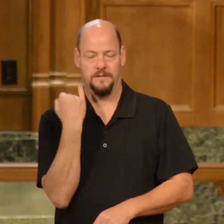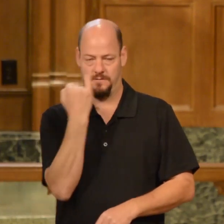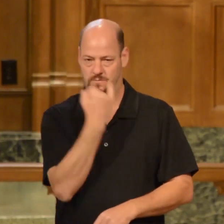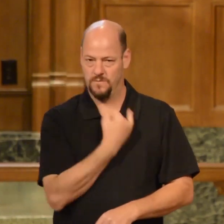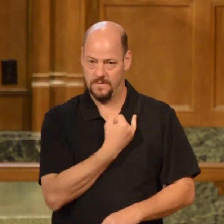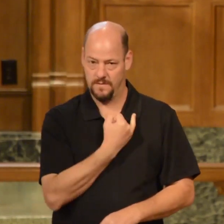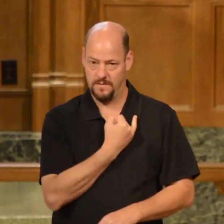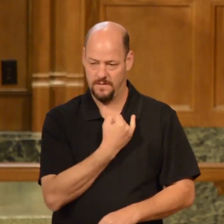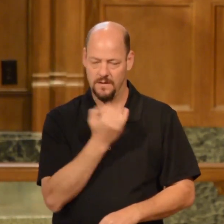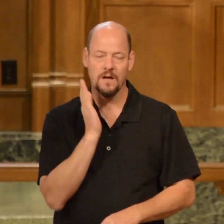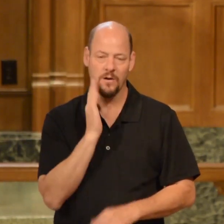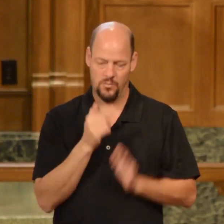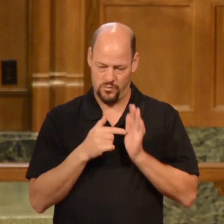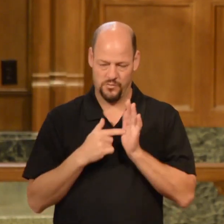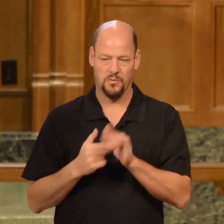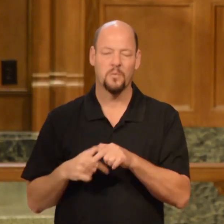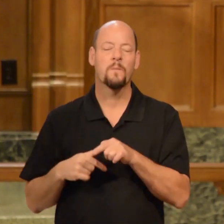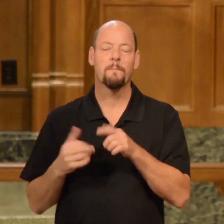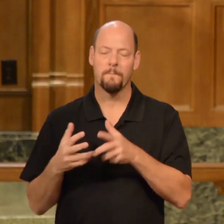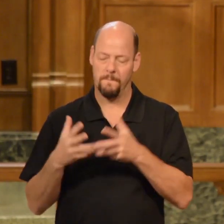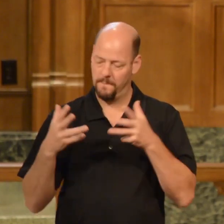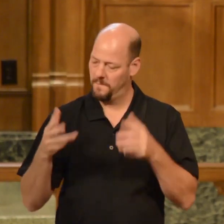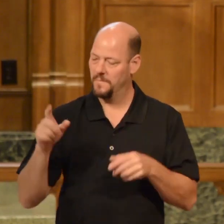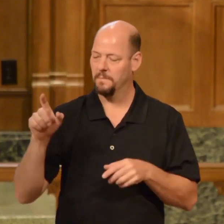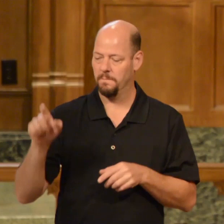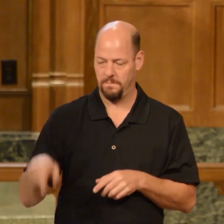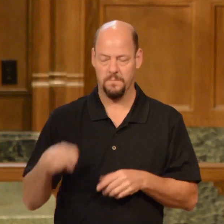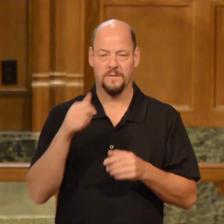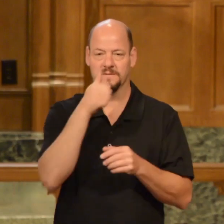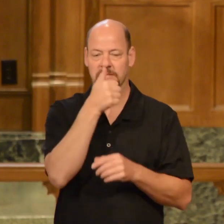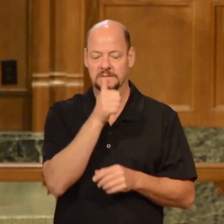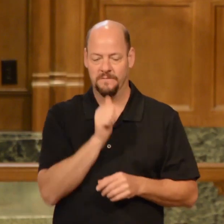many things he must suffer for my namesake